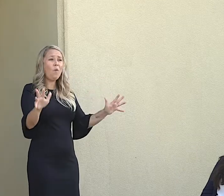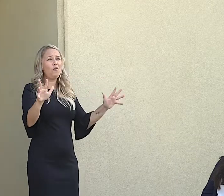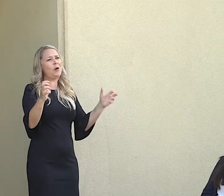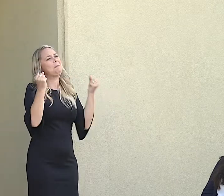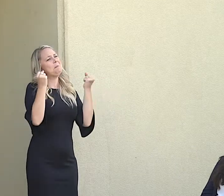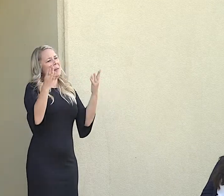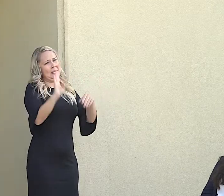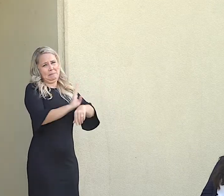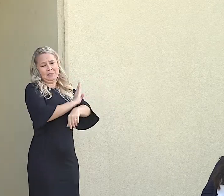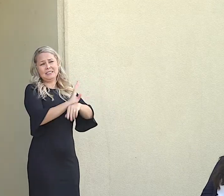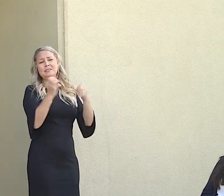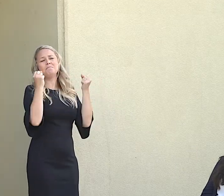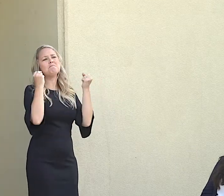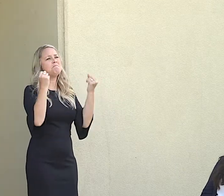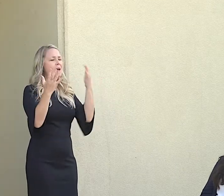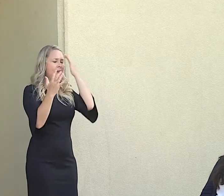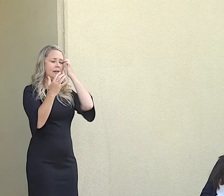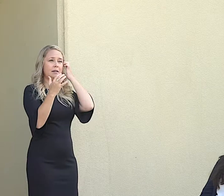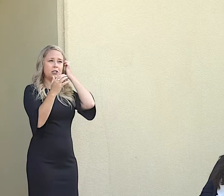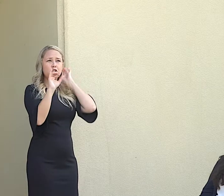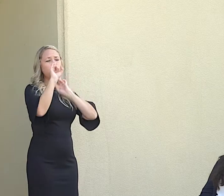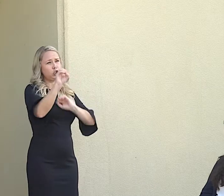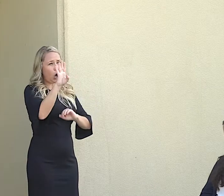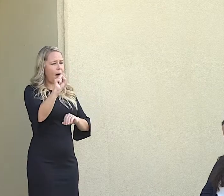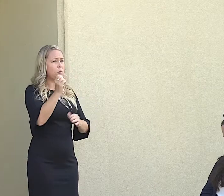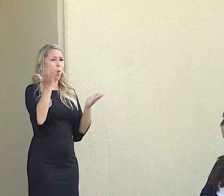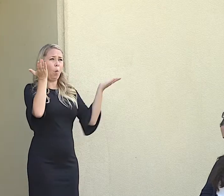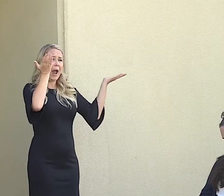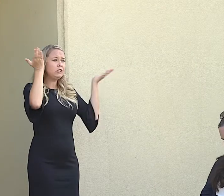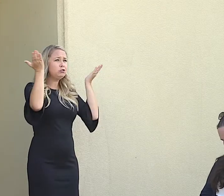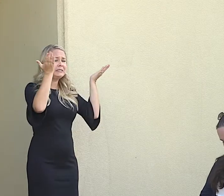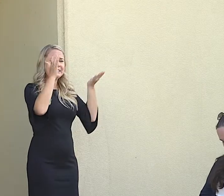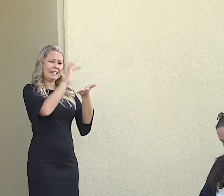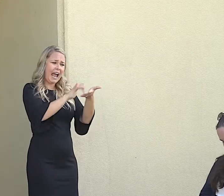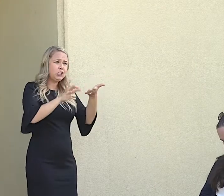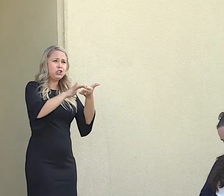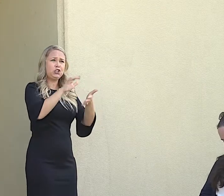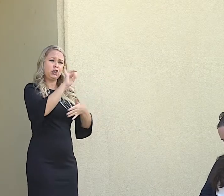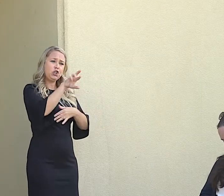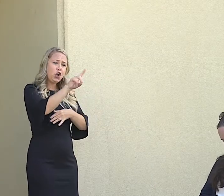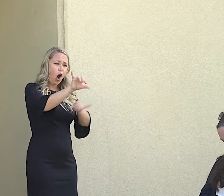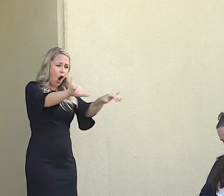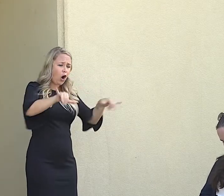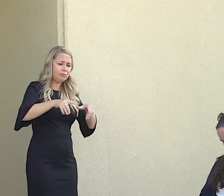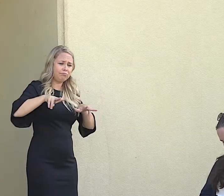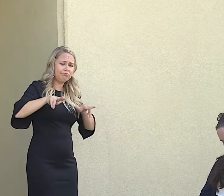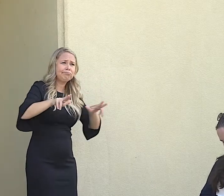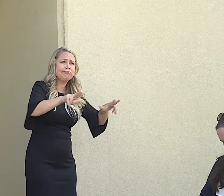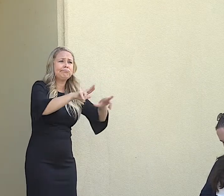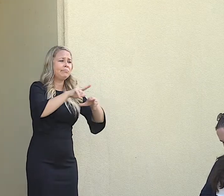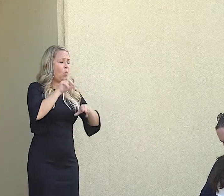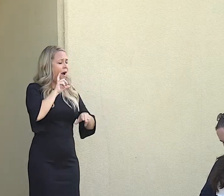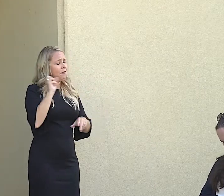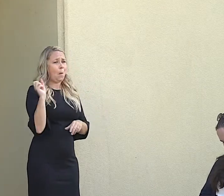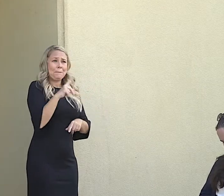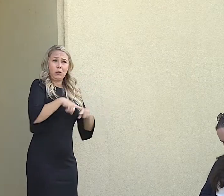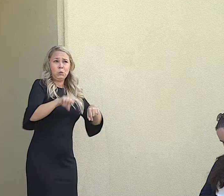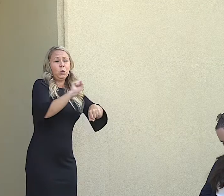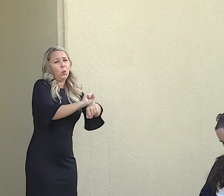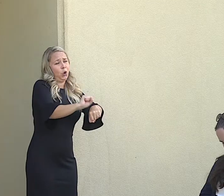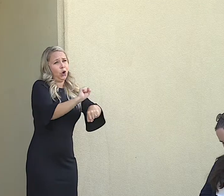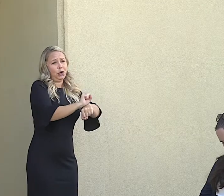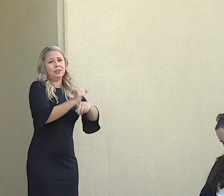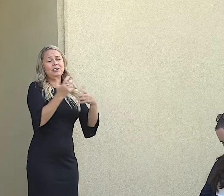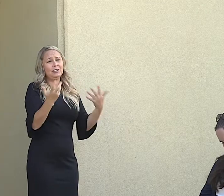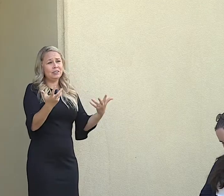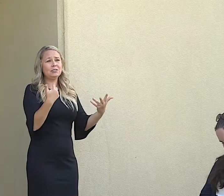many businesses, there's many cashiers, waitresses, clerks, yardmen, construction workers that are going to have to pick up the pieces and go back to work.